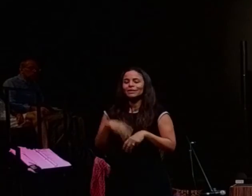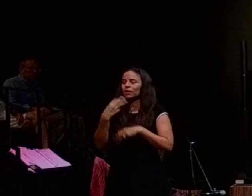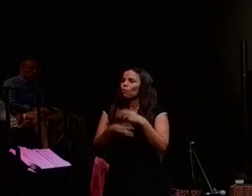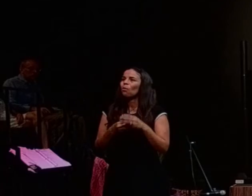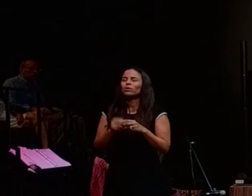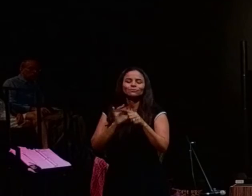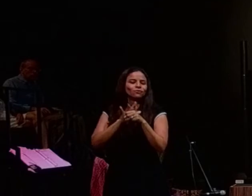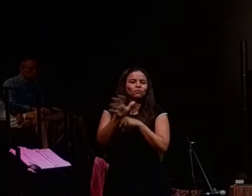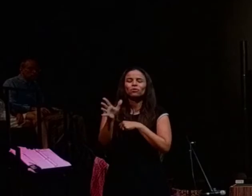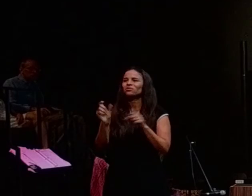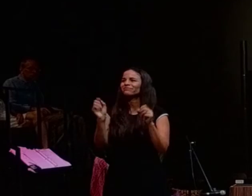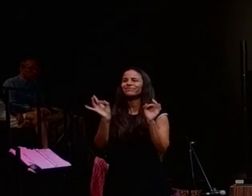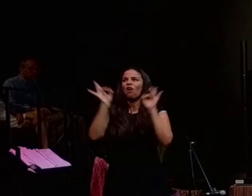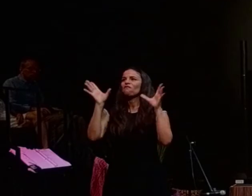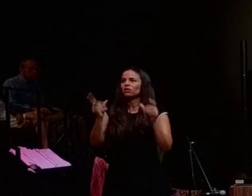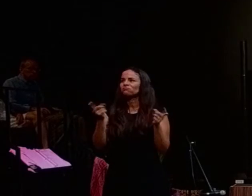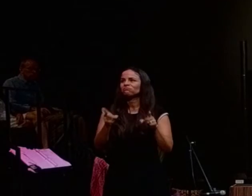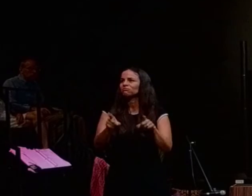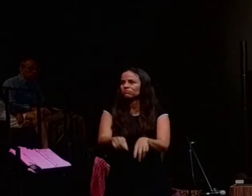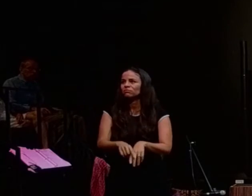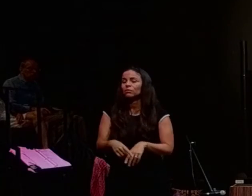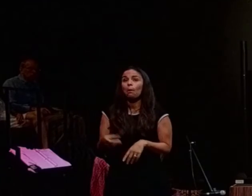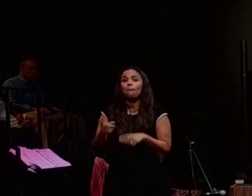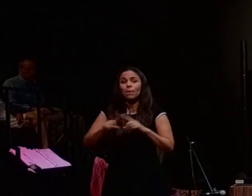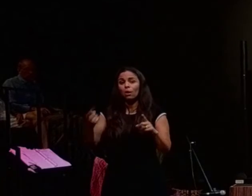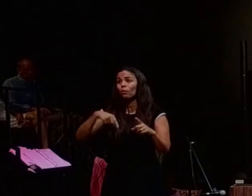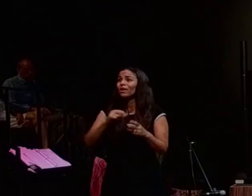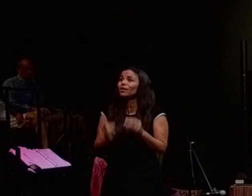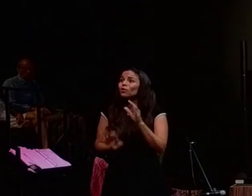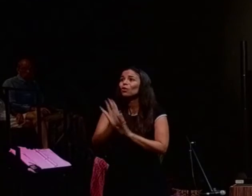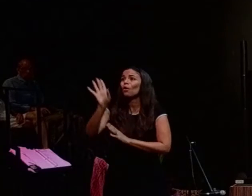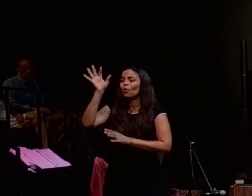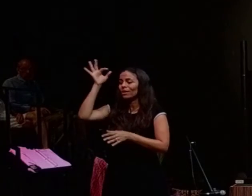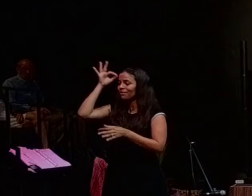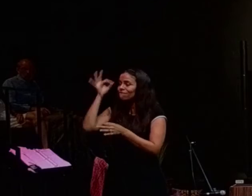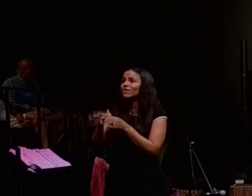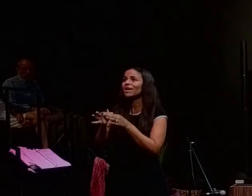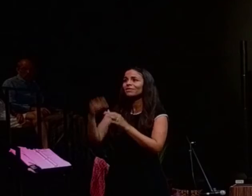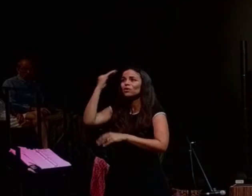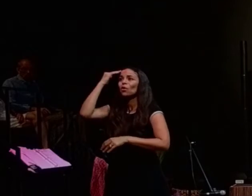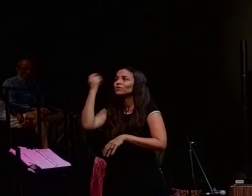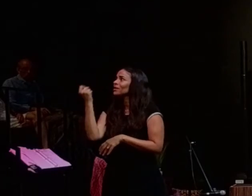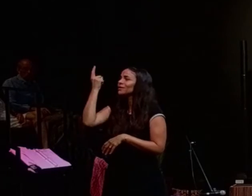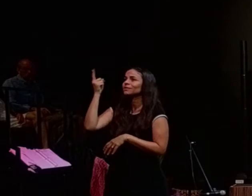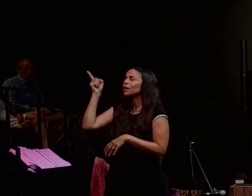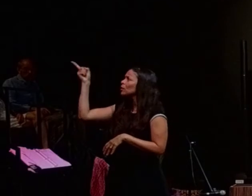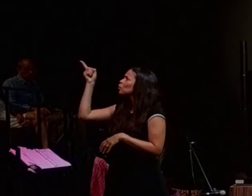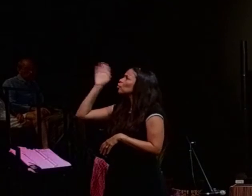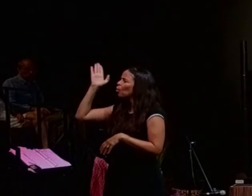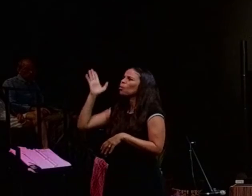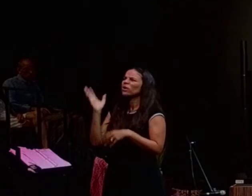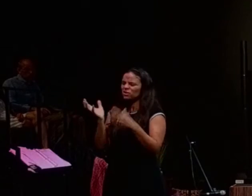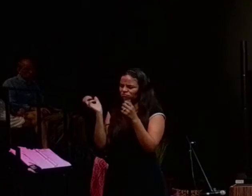world. But again, this is where we can really grow in our faith, grow in our knowledge and our understanding, is that, you know what, God, you're gonna